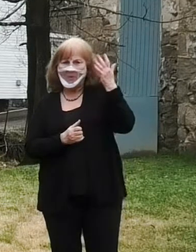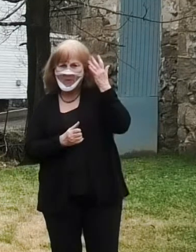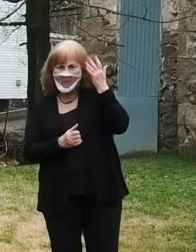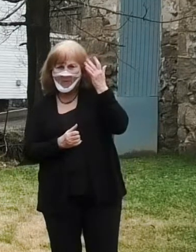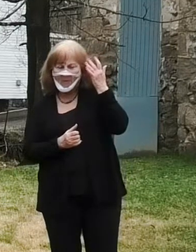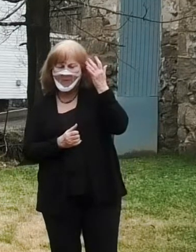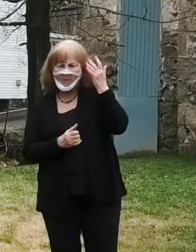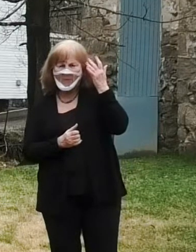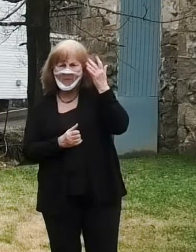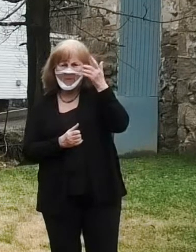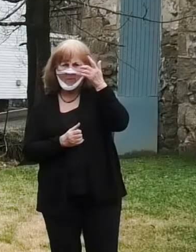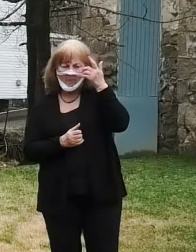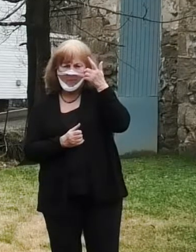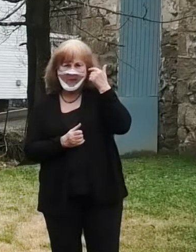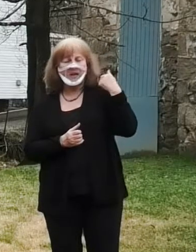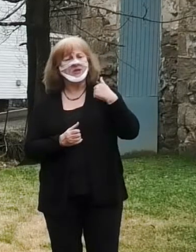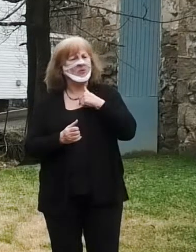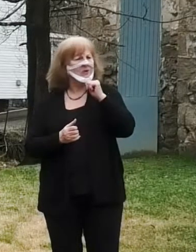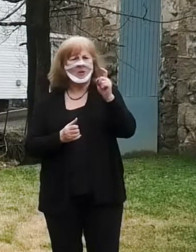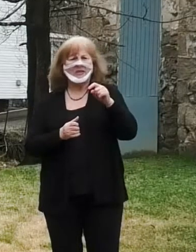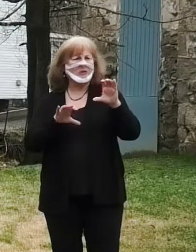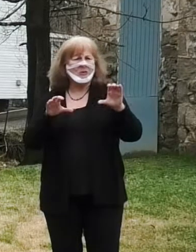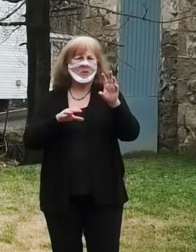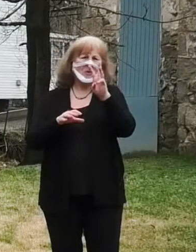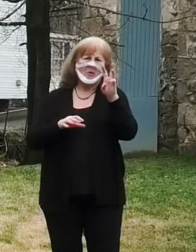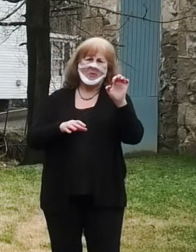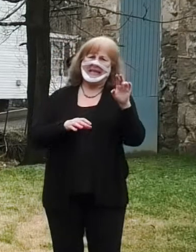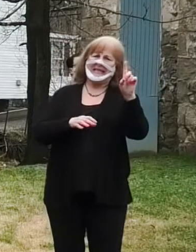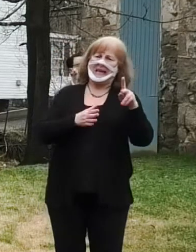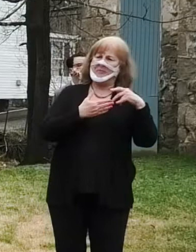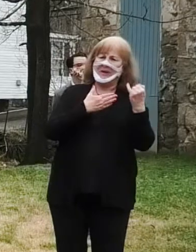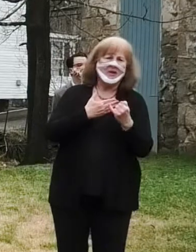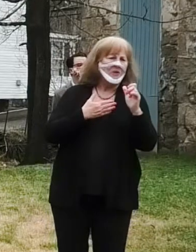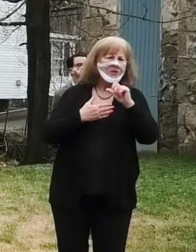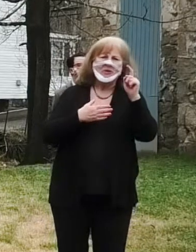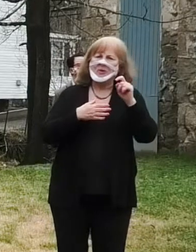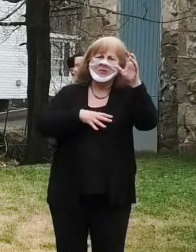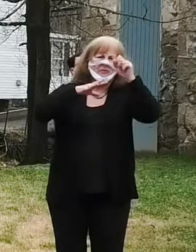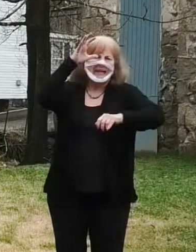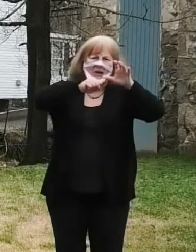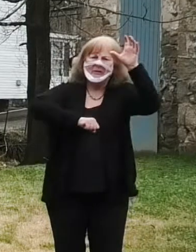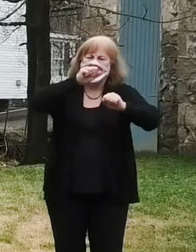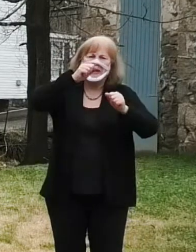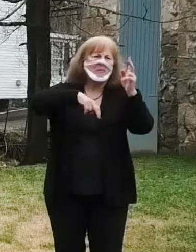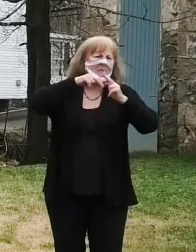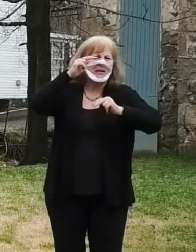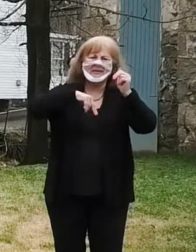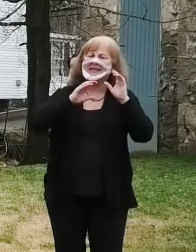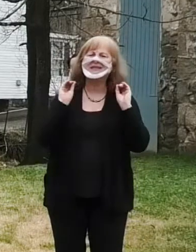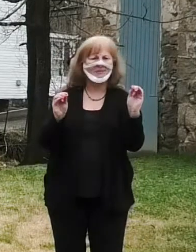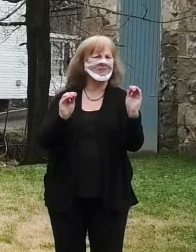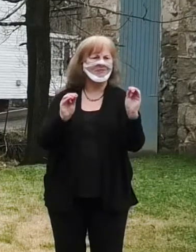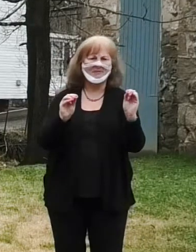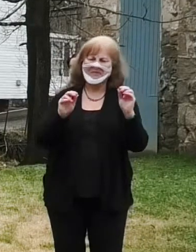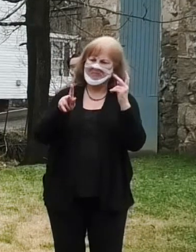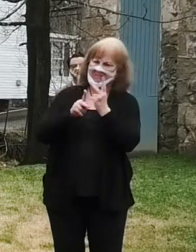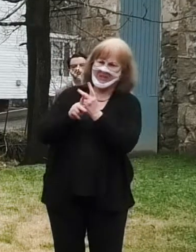Because we no longer need to do the West End projects, there will be no building demolitions on the West End.